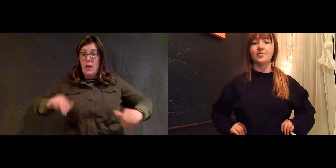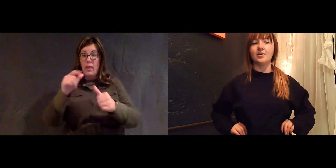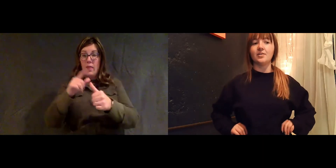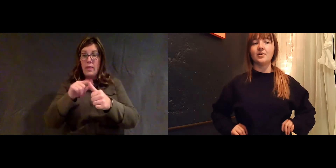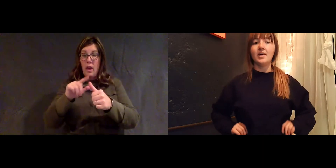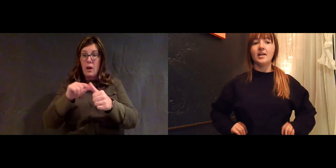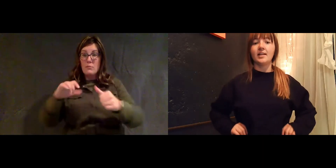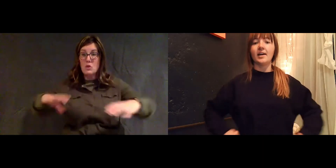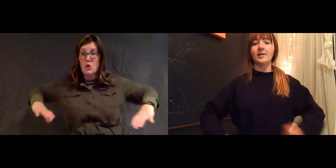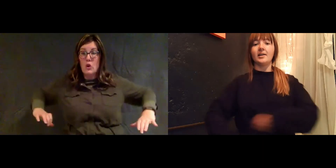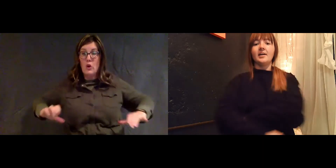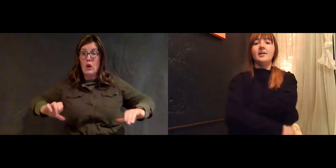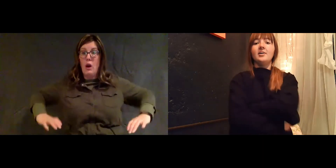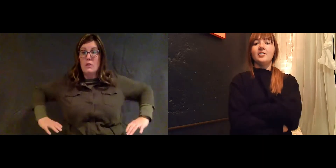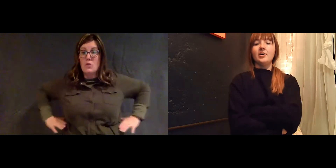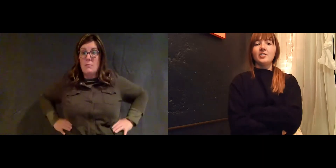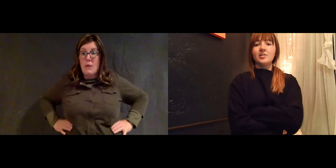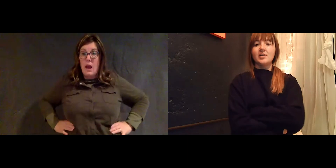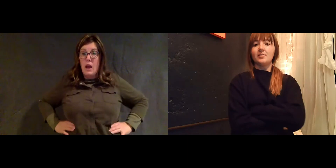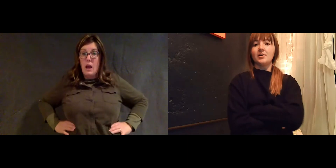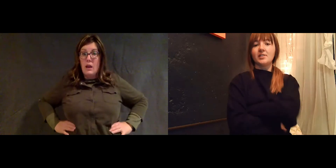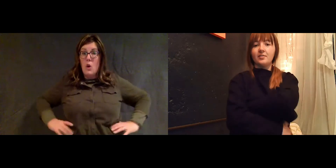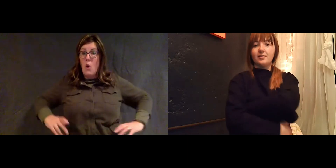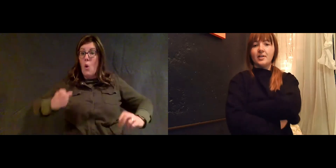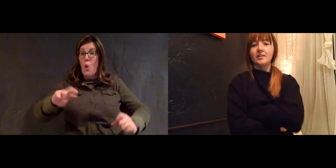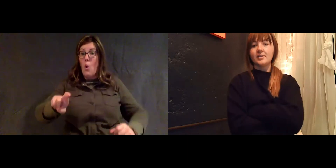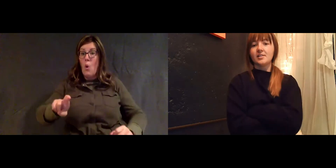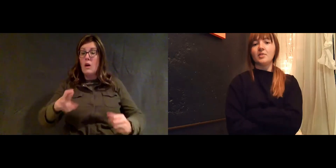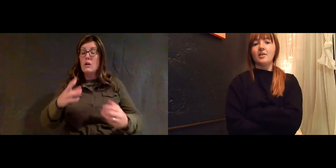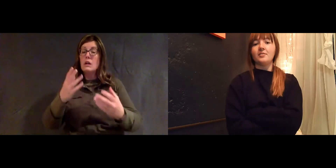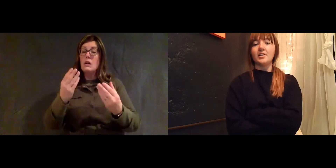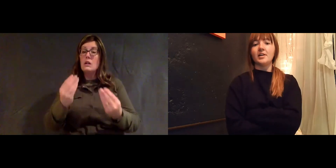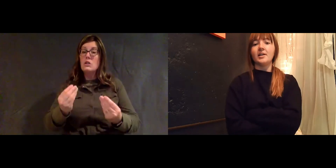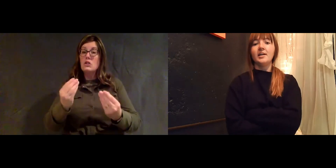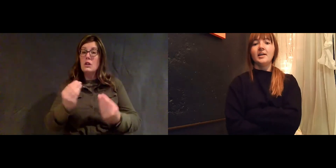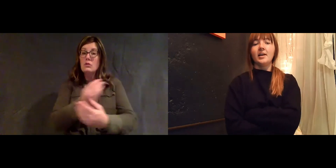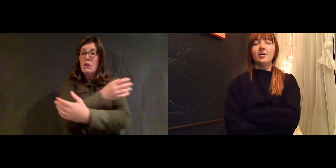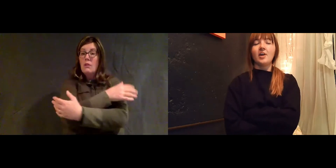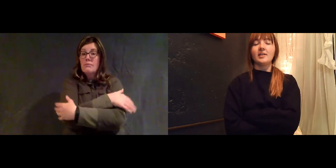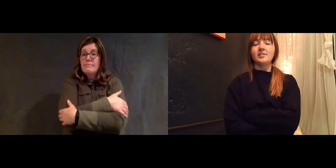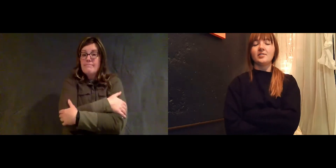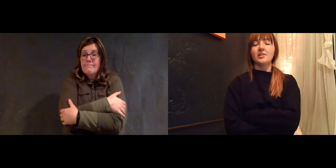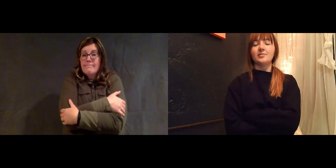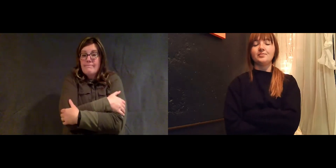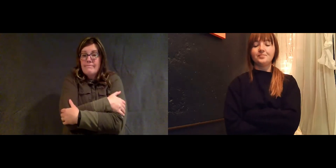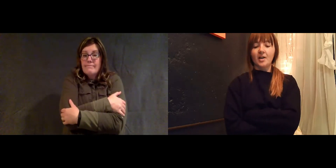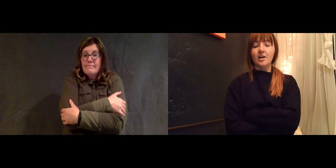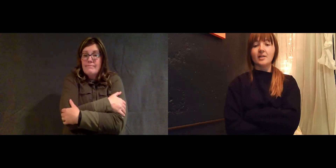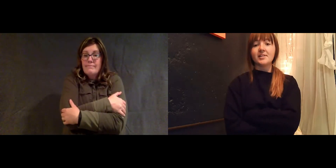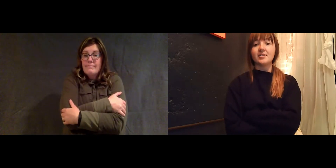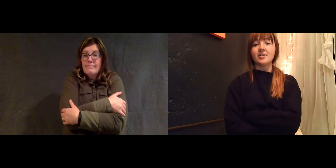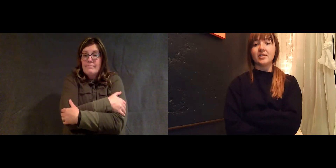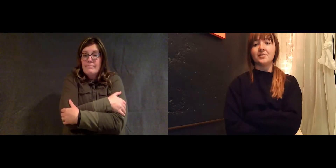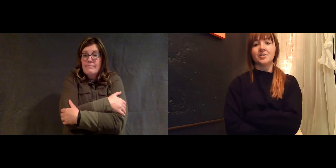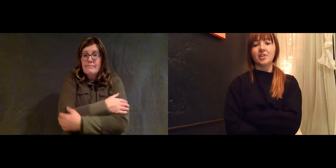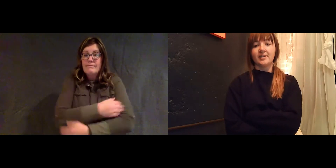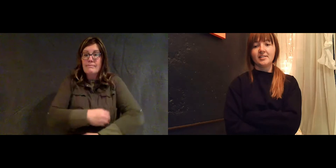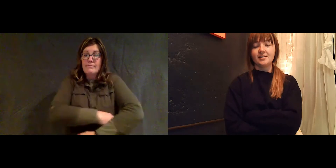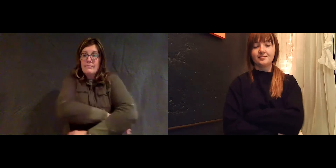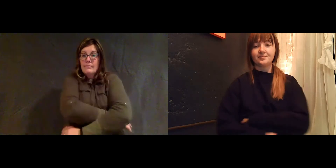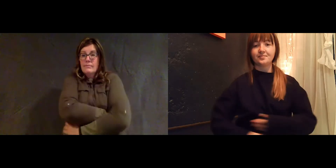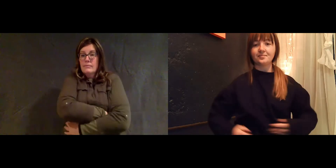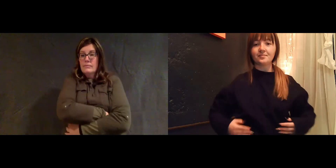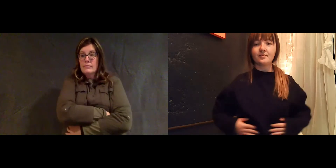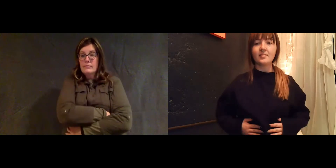still feel that area, or you can just give yourself some love here and cross your arms underneath of your